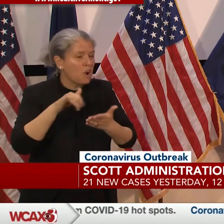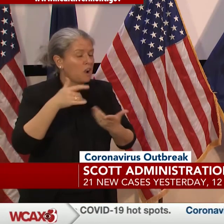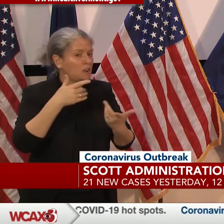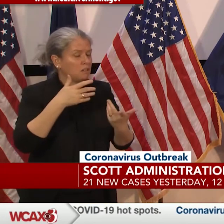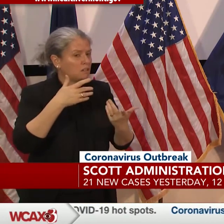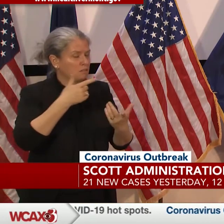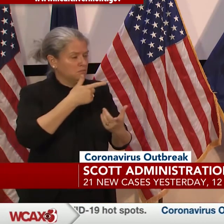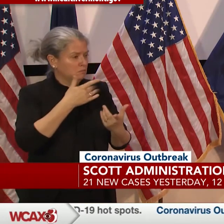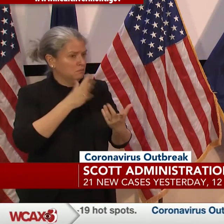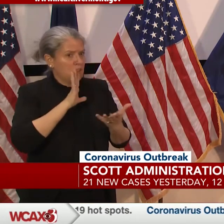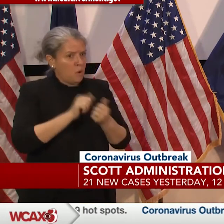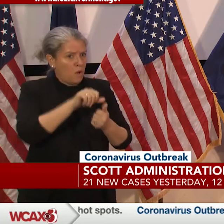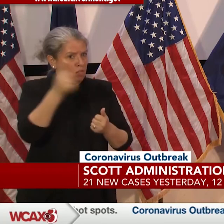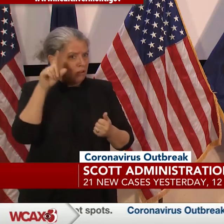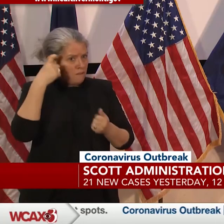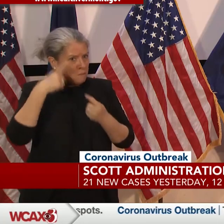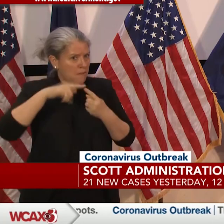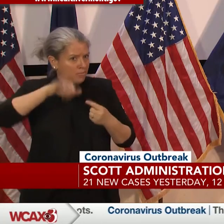potential impacts?